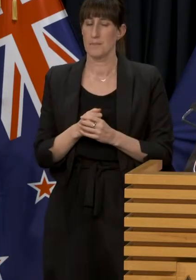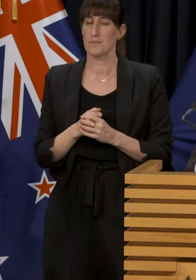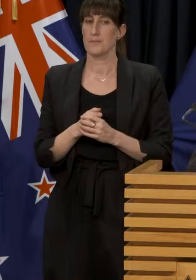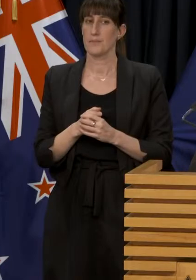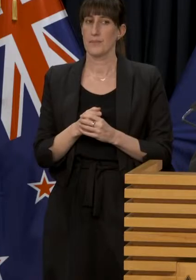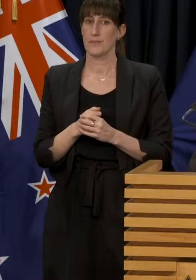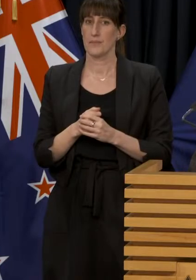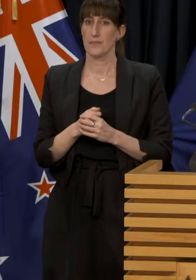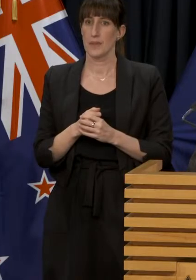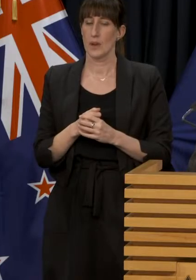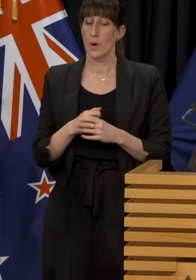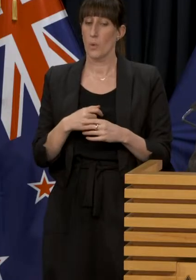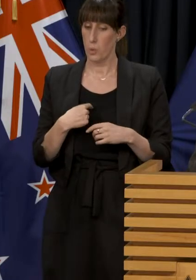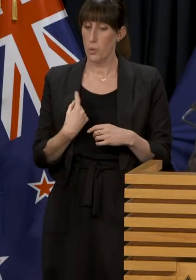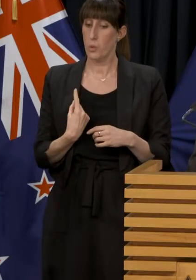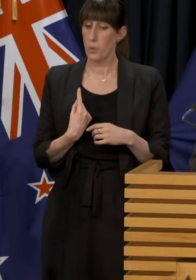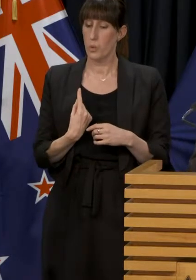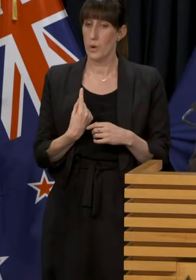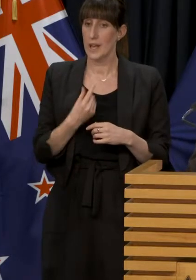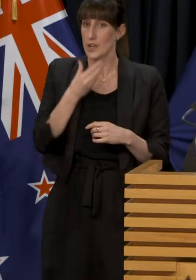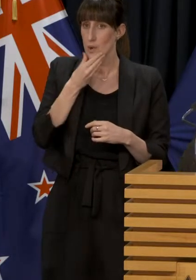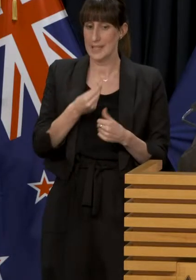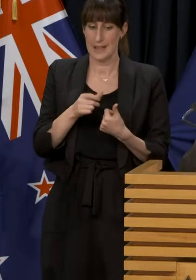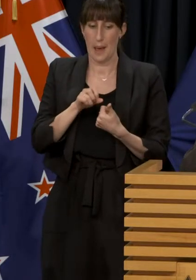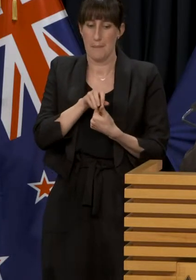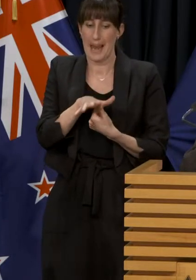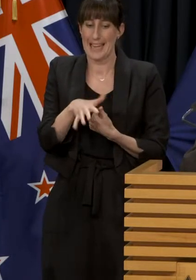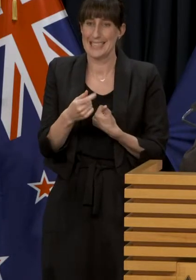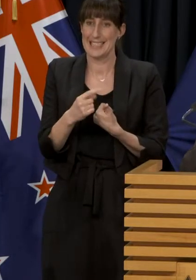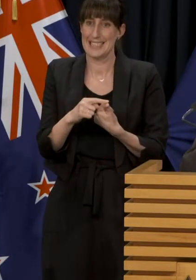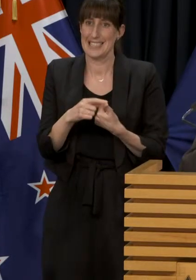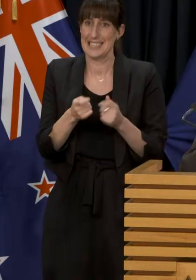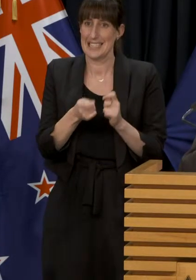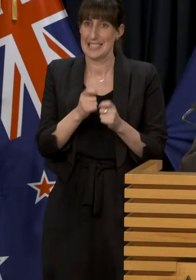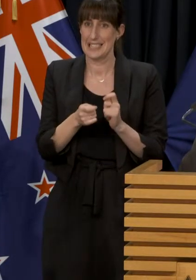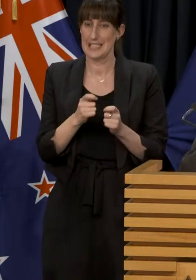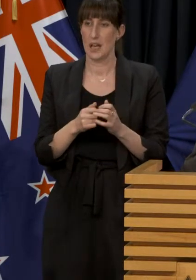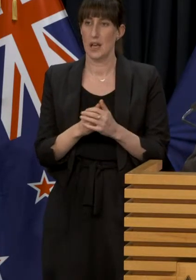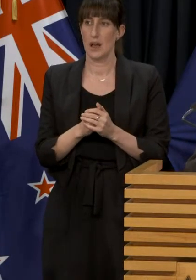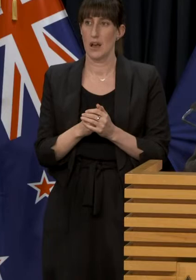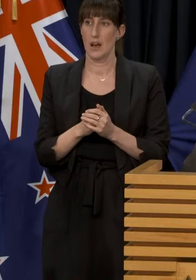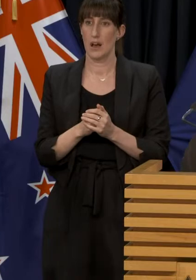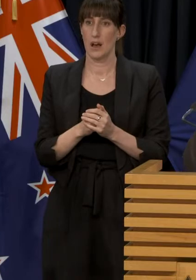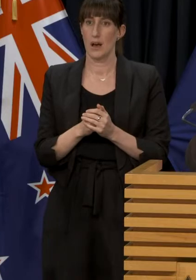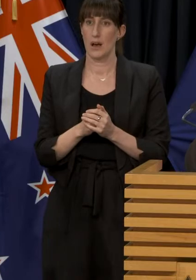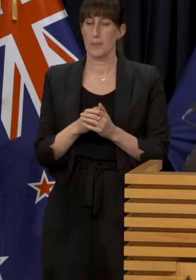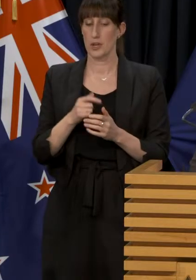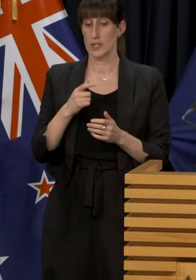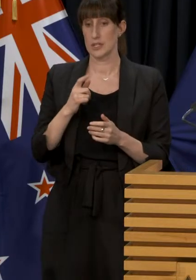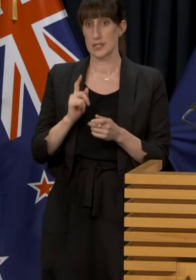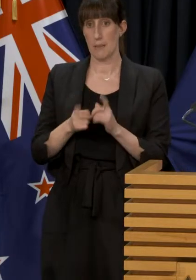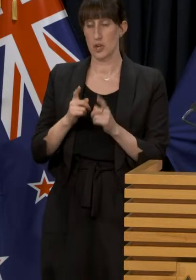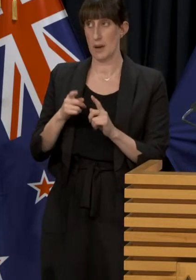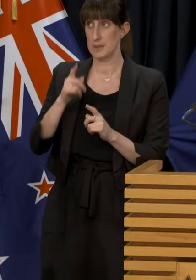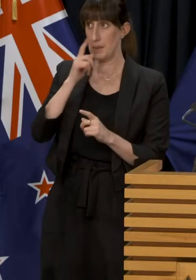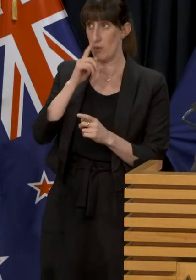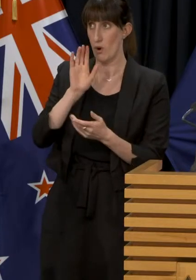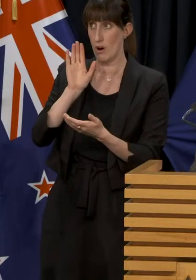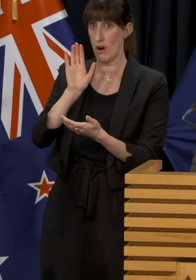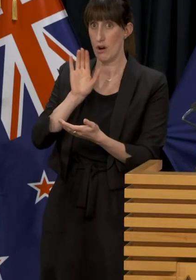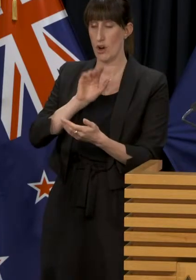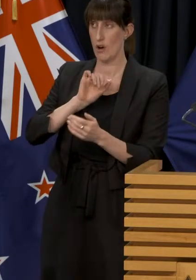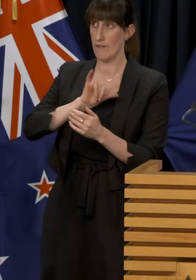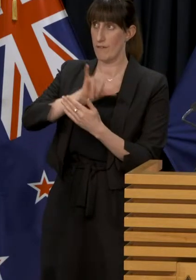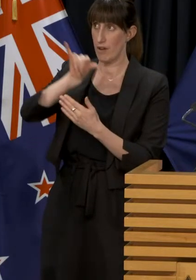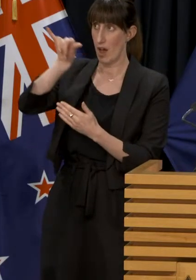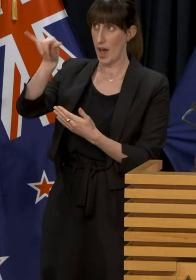these, as part of the investigations we're doing of these people who are returning positive tests as they arrive in other countries. So